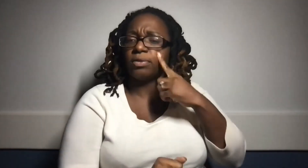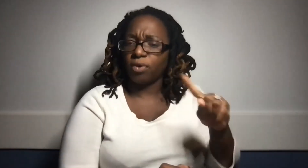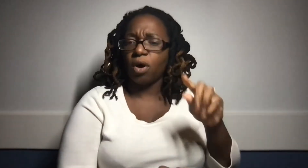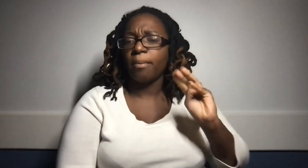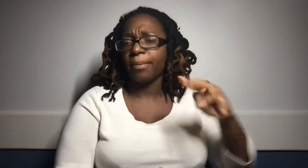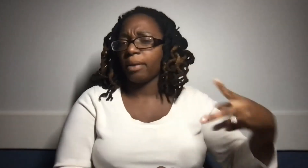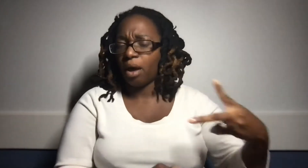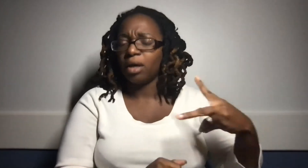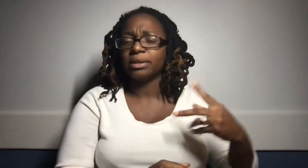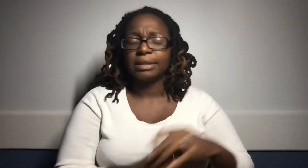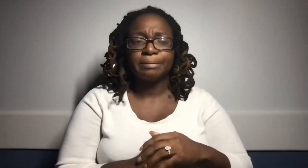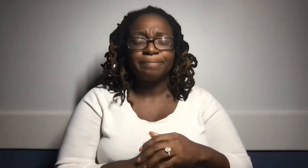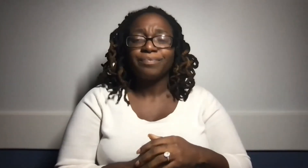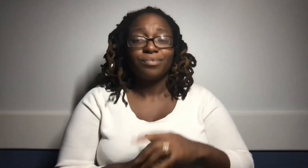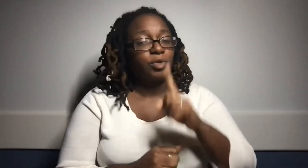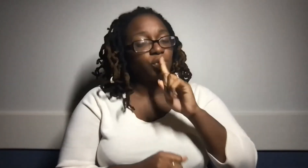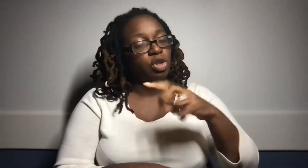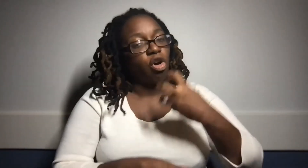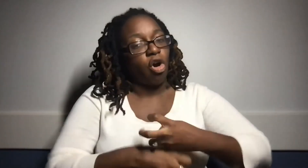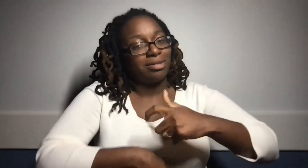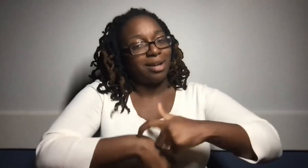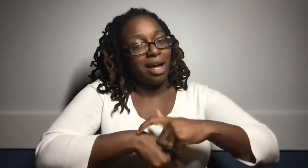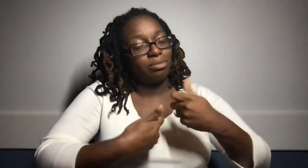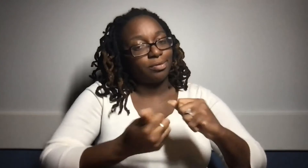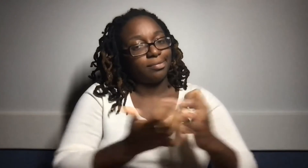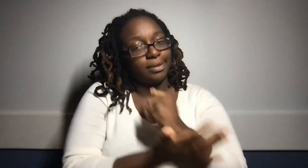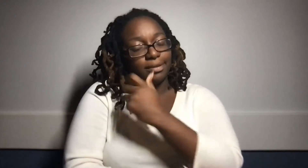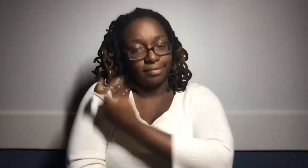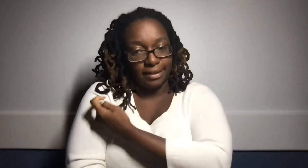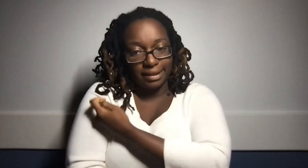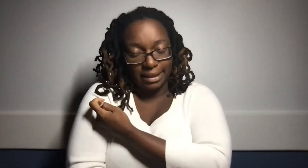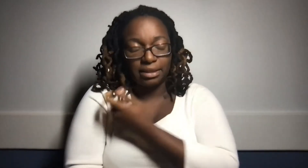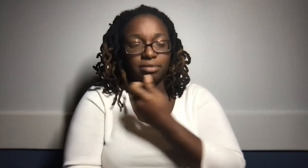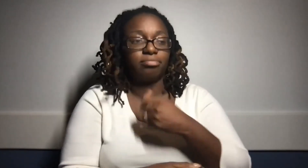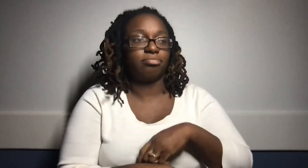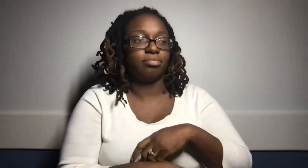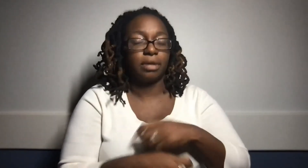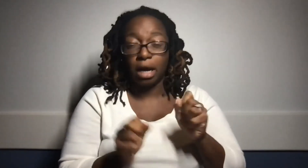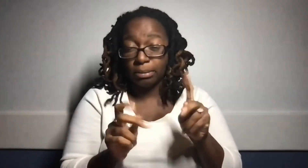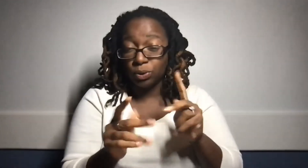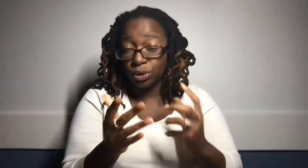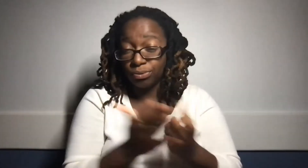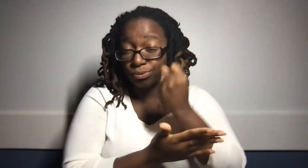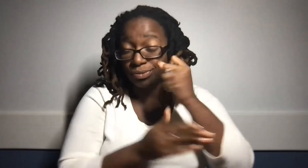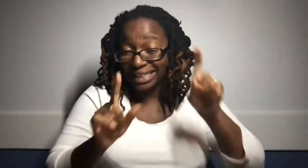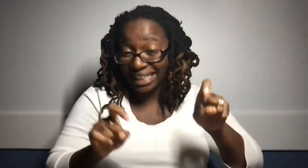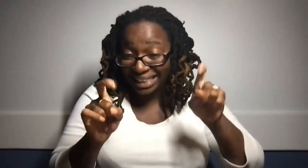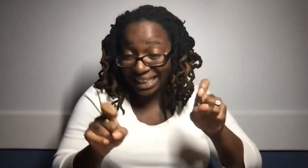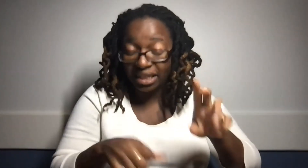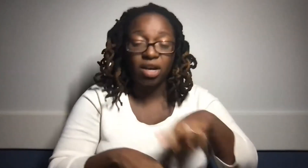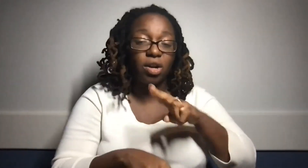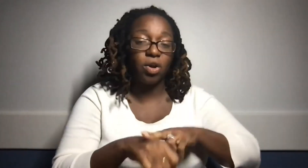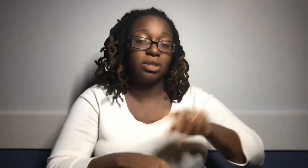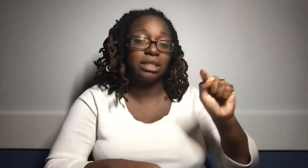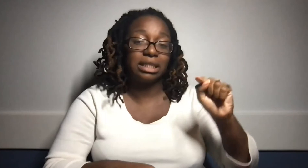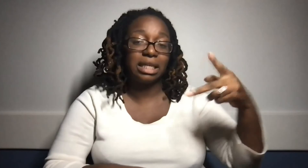very difficult time accessing vaccines, accessing testing, and of course, receiving the TPOXX treatment